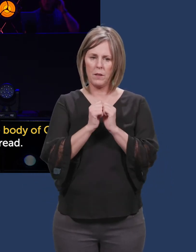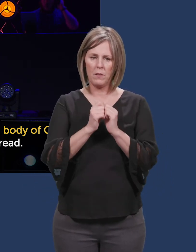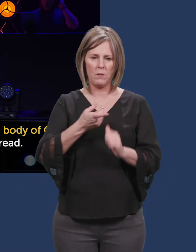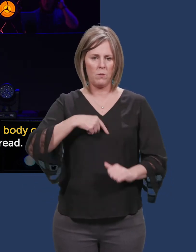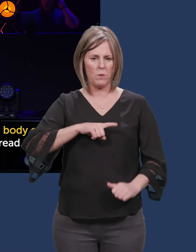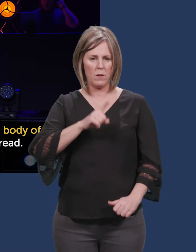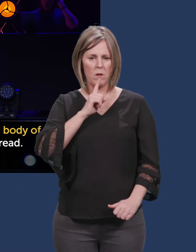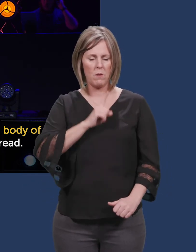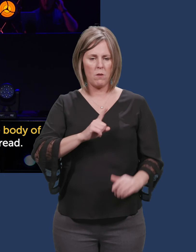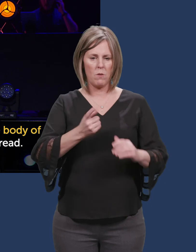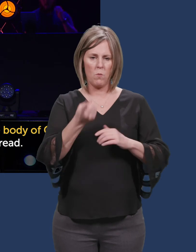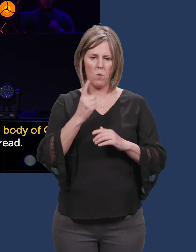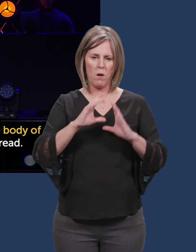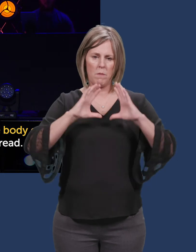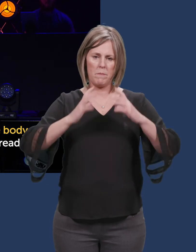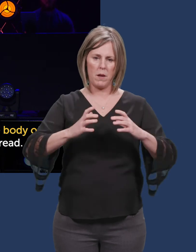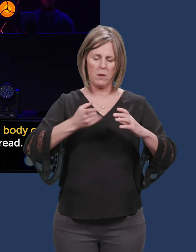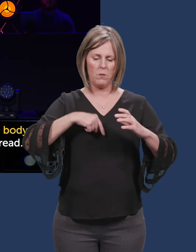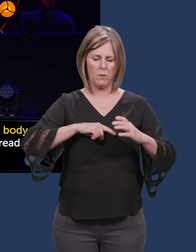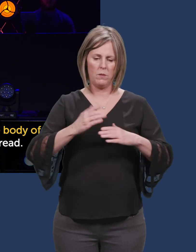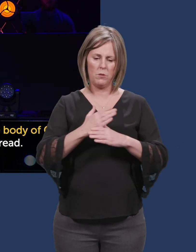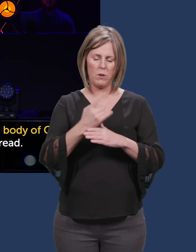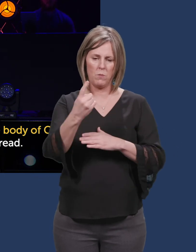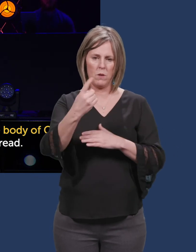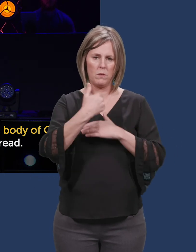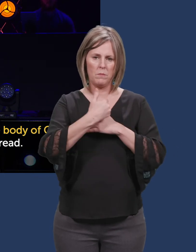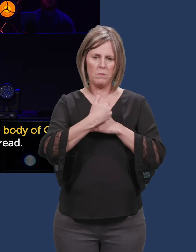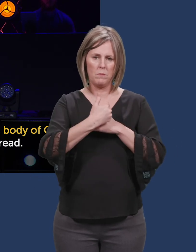one body and we share one bread.